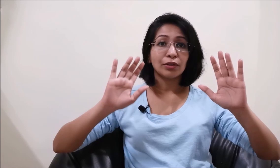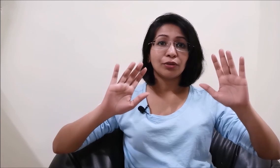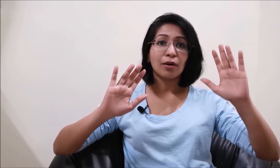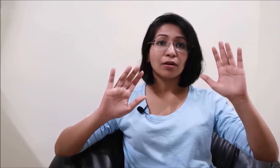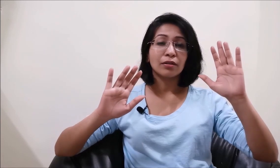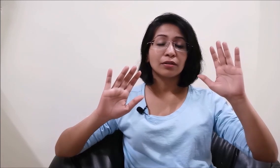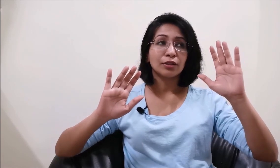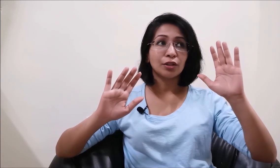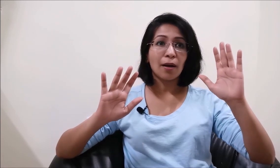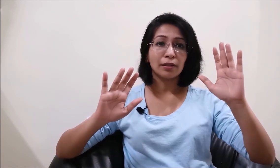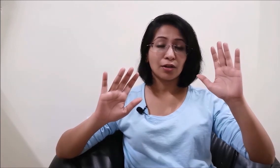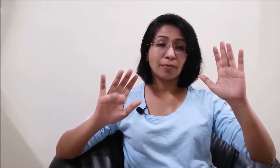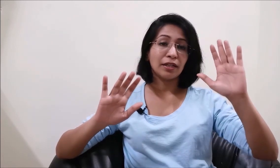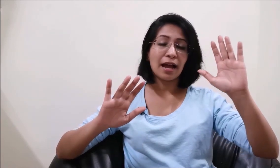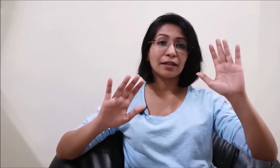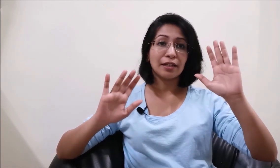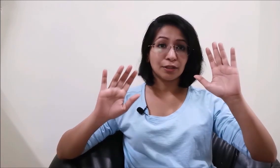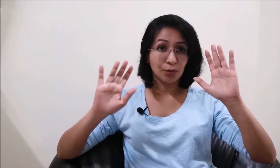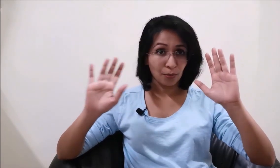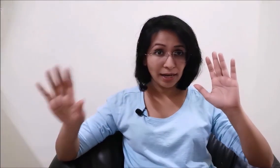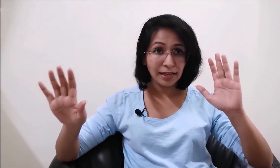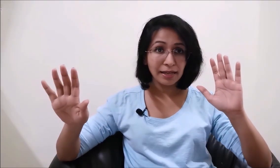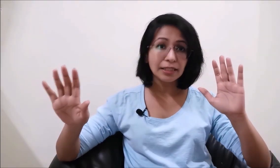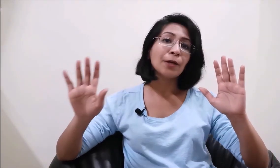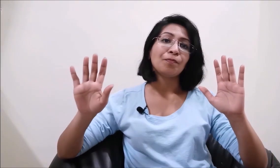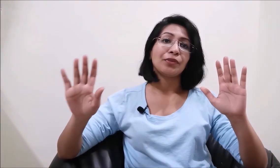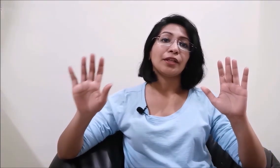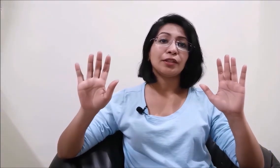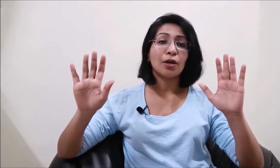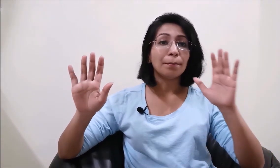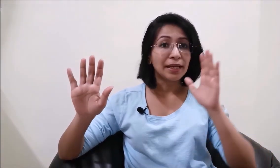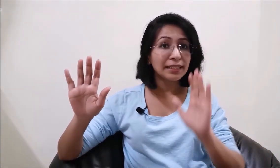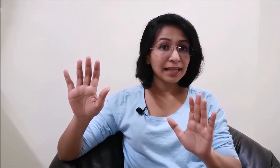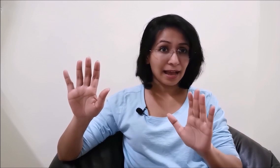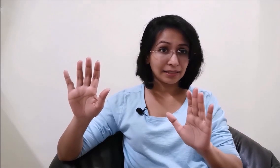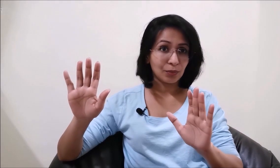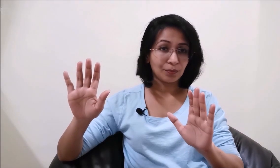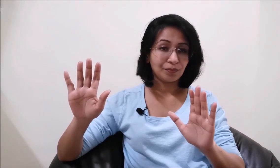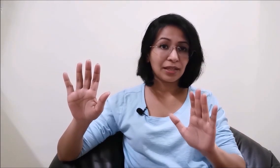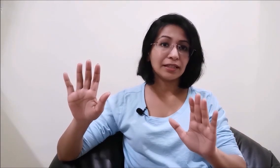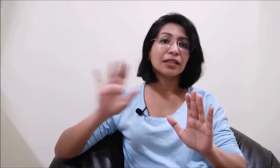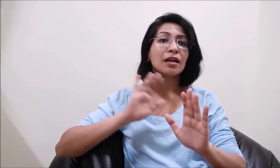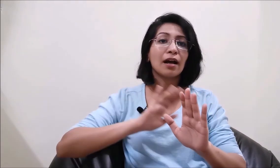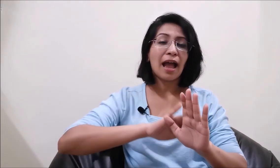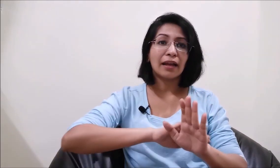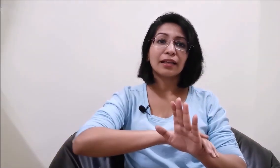if your dominant hand is right hand, then your base hand, that is a hand that